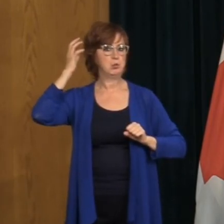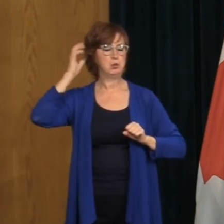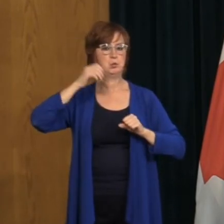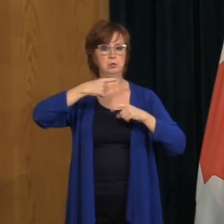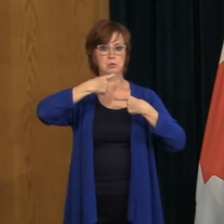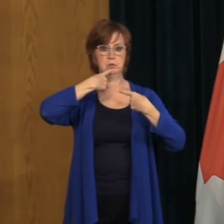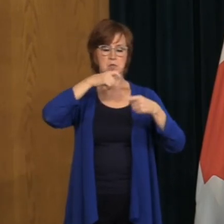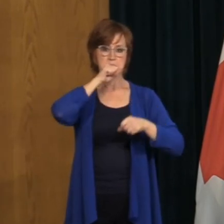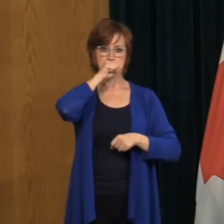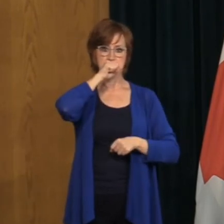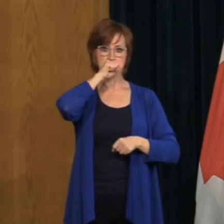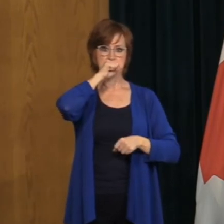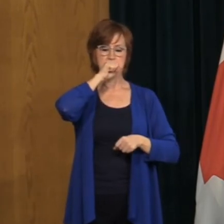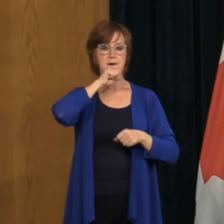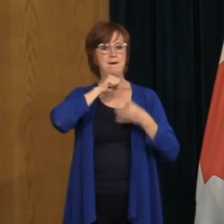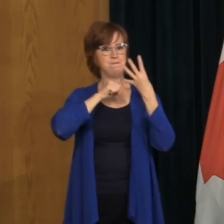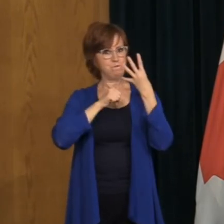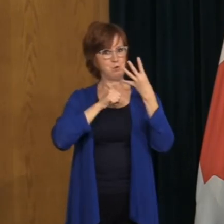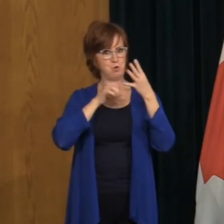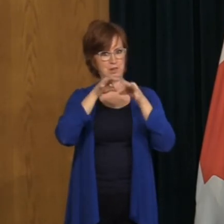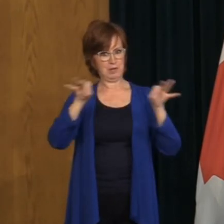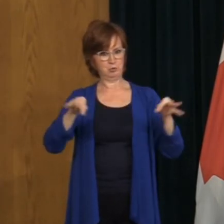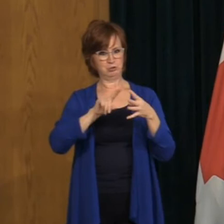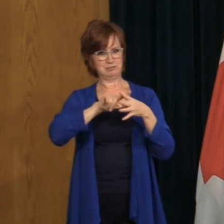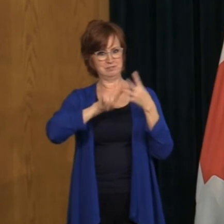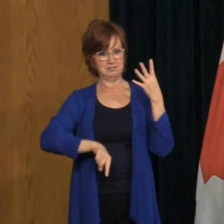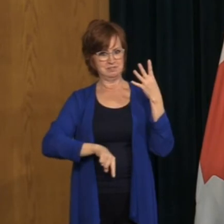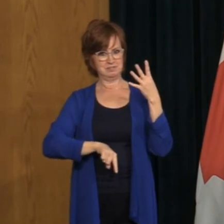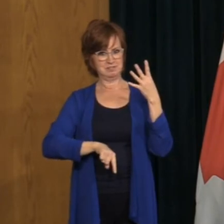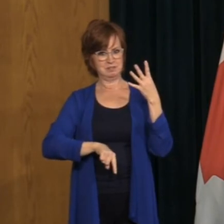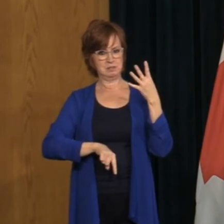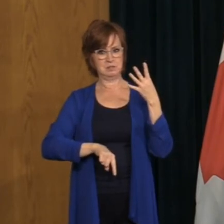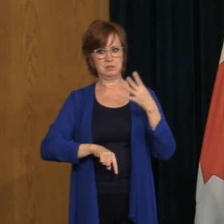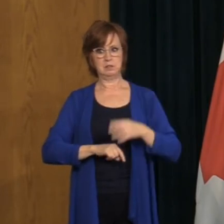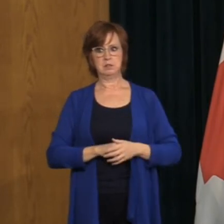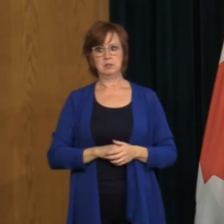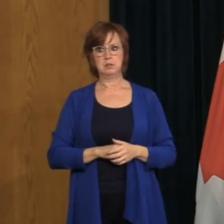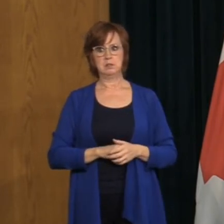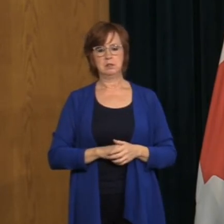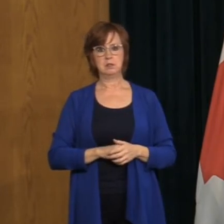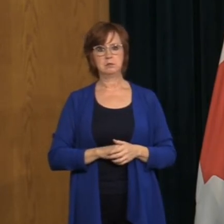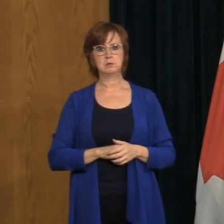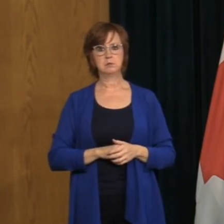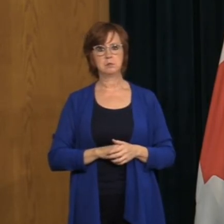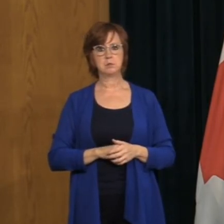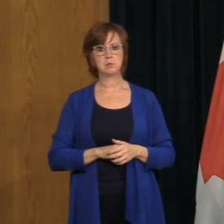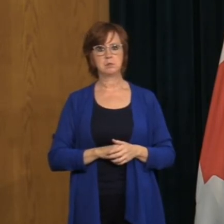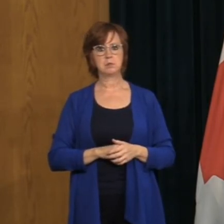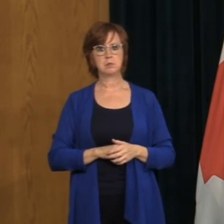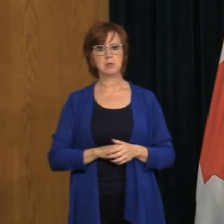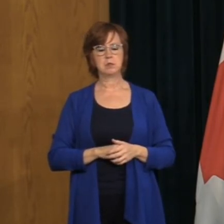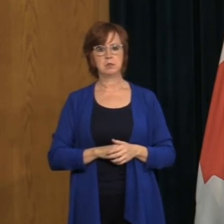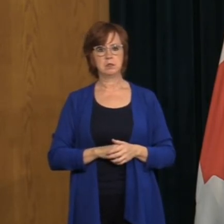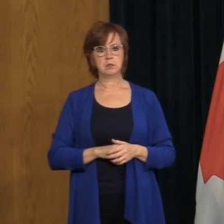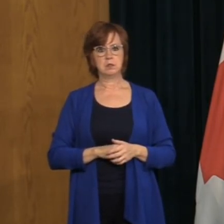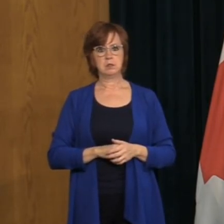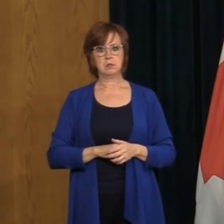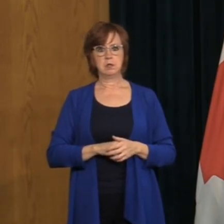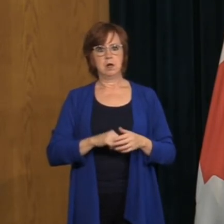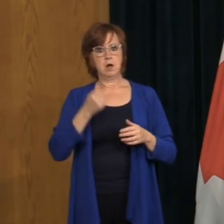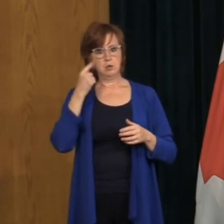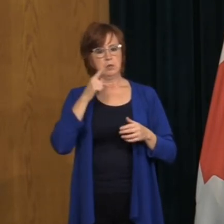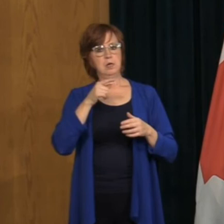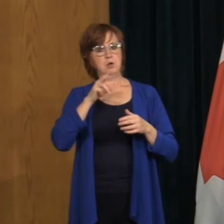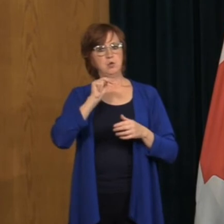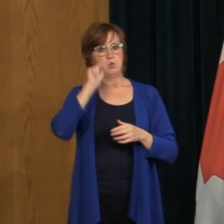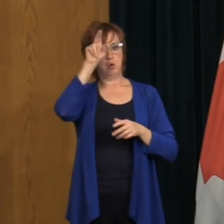if you will, in 4 different languages that would be recognized by various communities across the north. So there